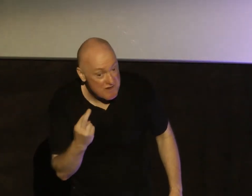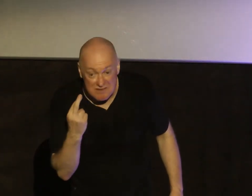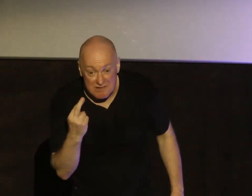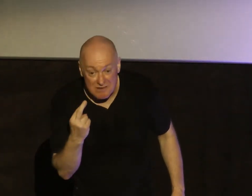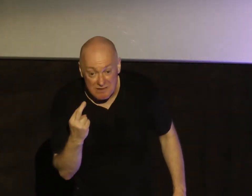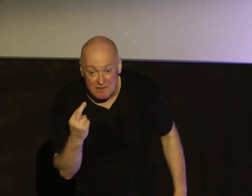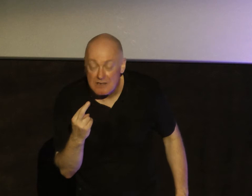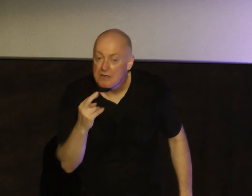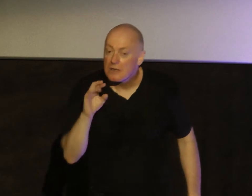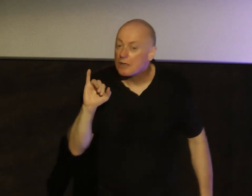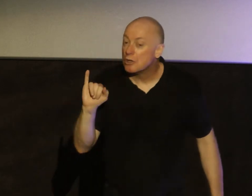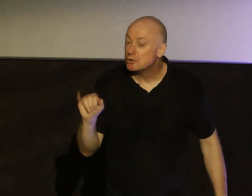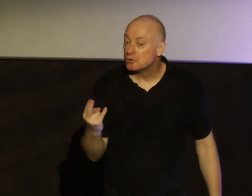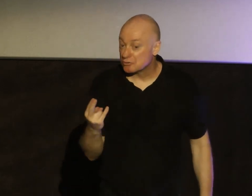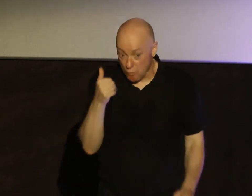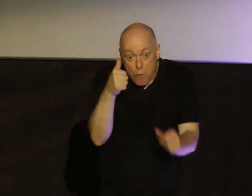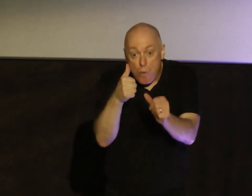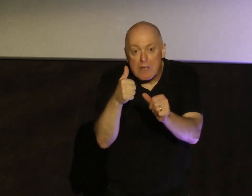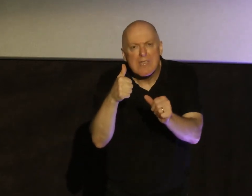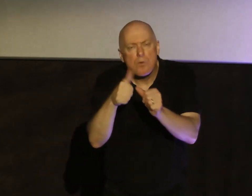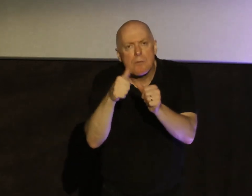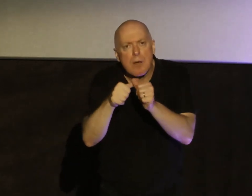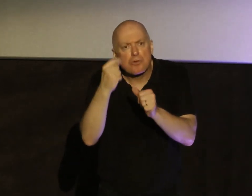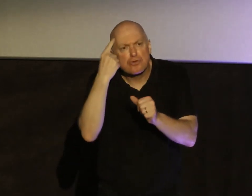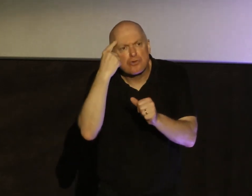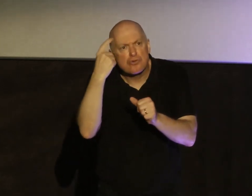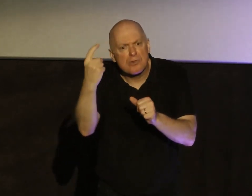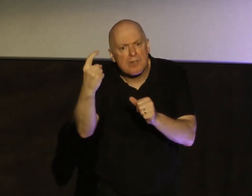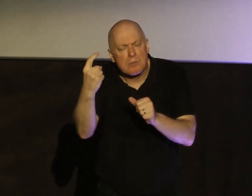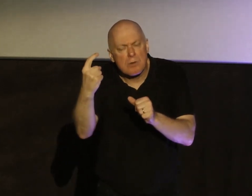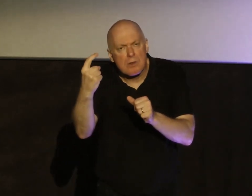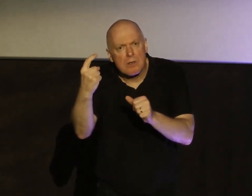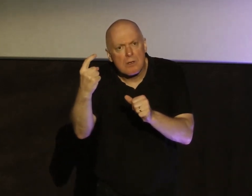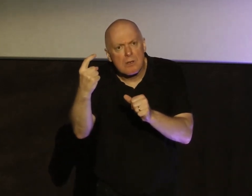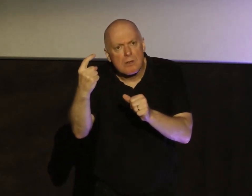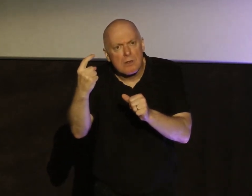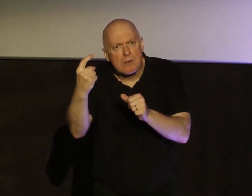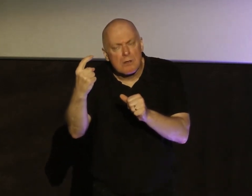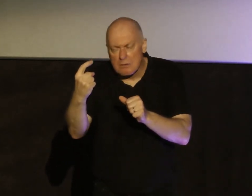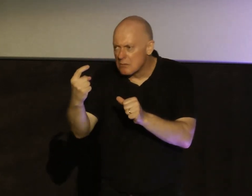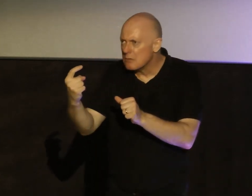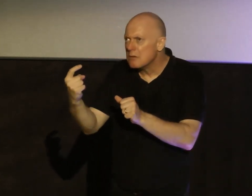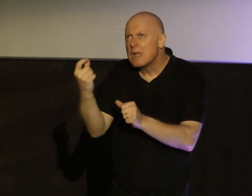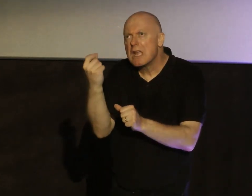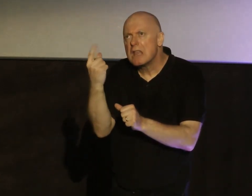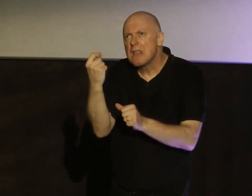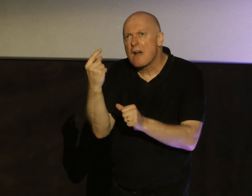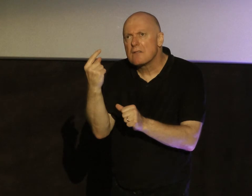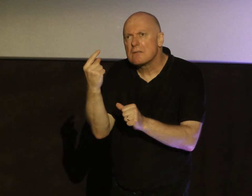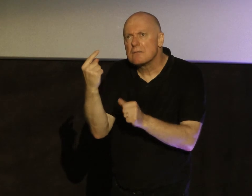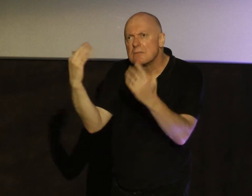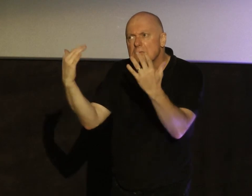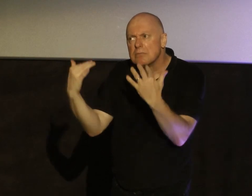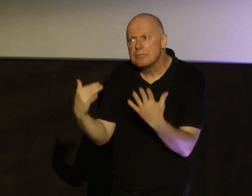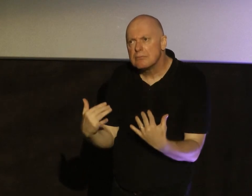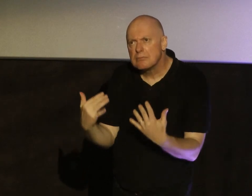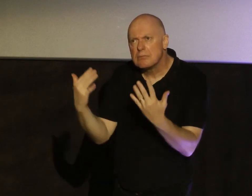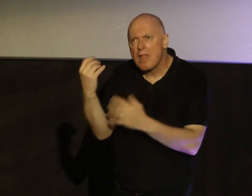Why? Joseph, loved ones, remembers his dreams. And in his dreams, there were 11 brothers. 11 brothers